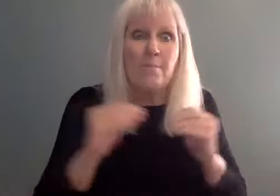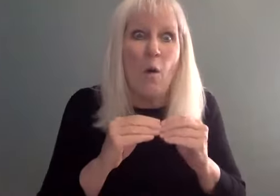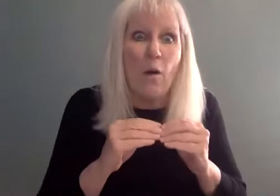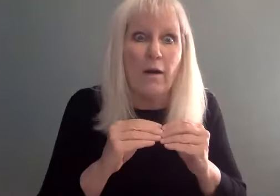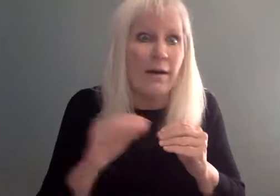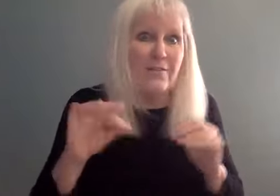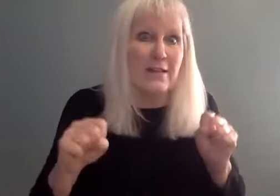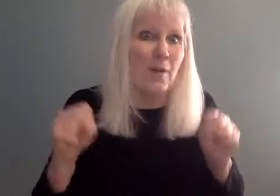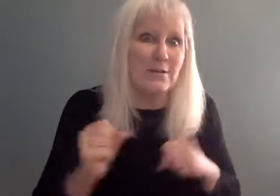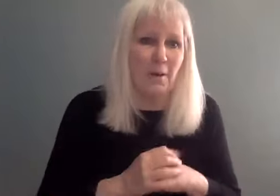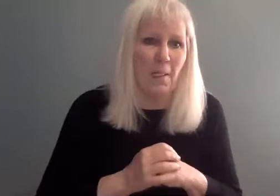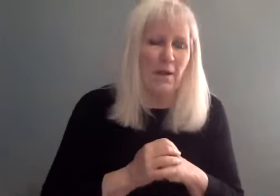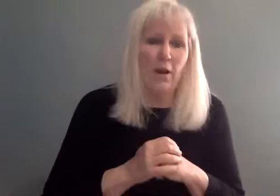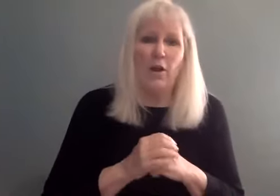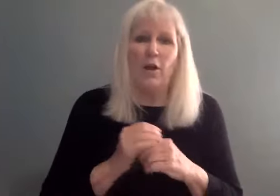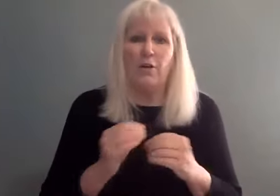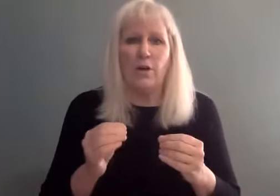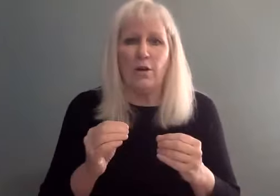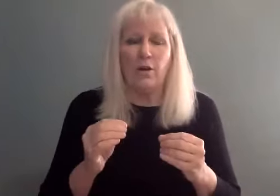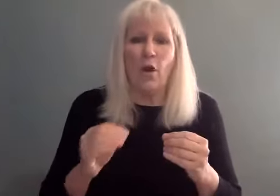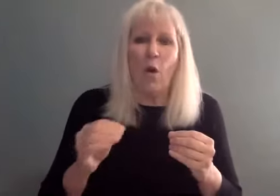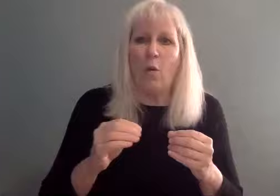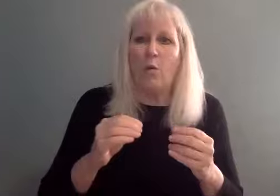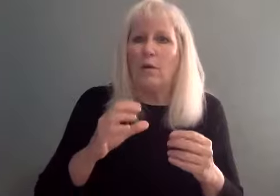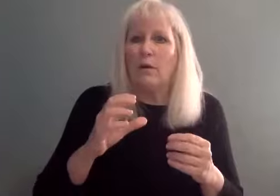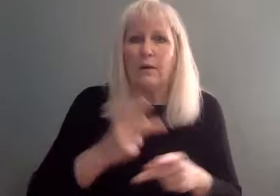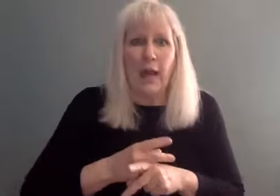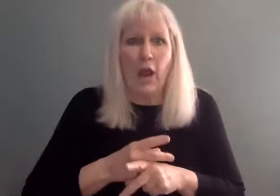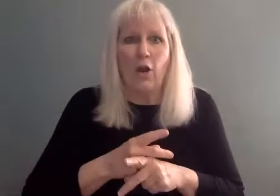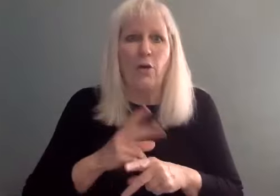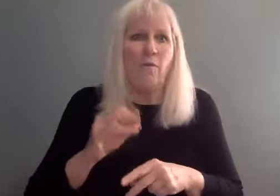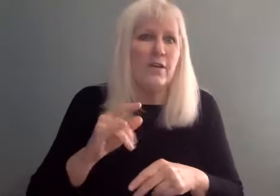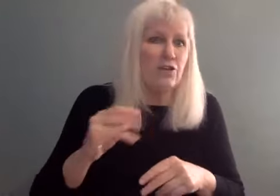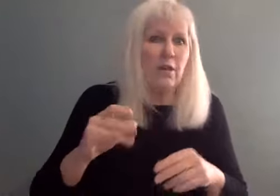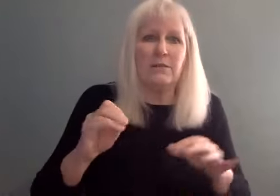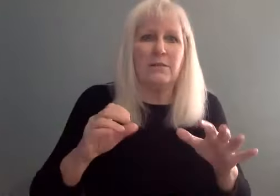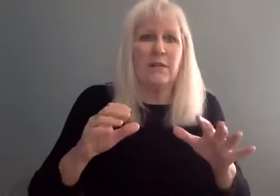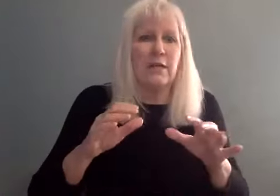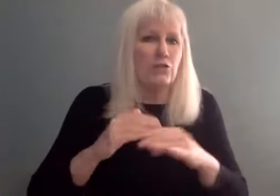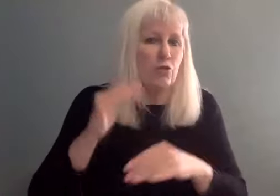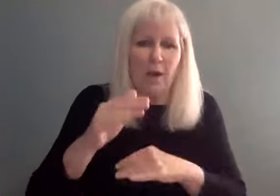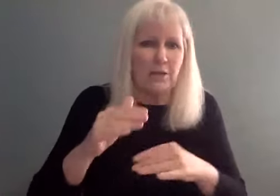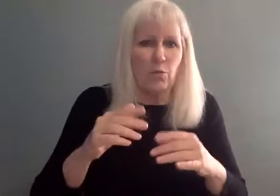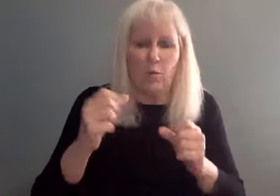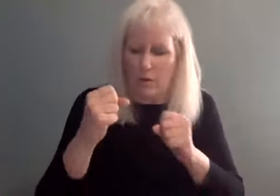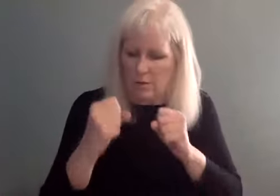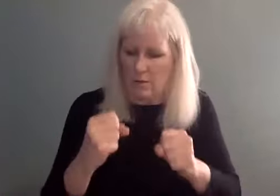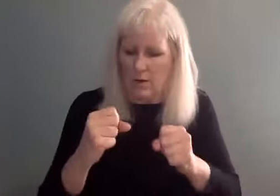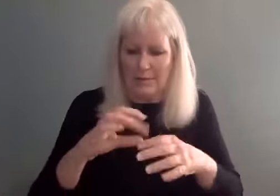possible. No care, no vigilance, no effort to preserve AA's constant effectiveness and spiritual strength will ever be too